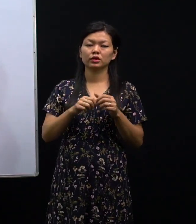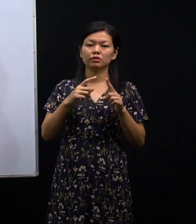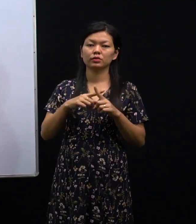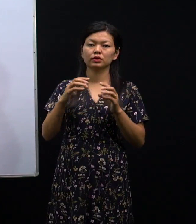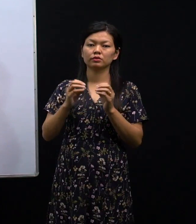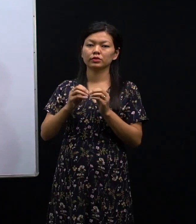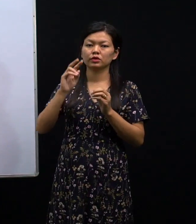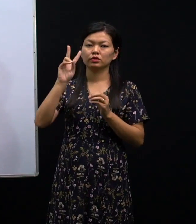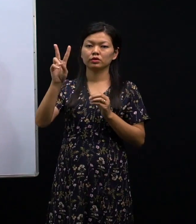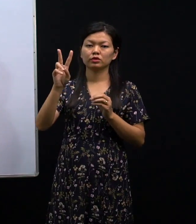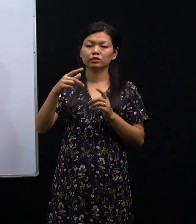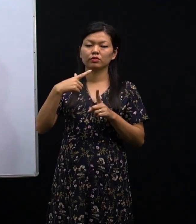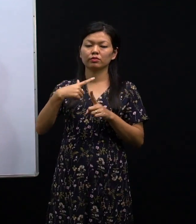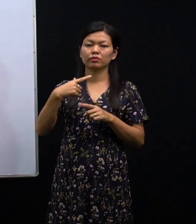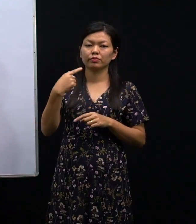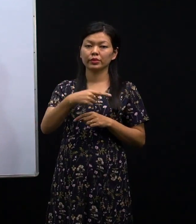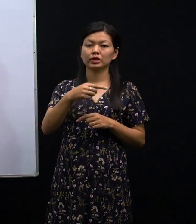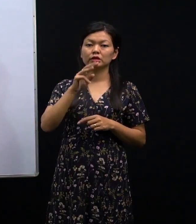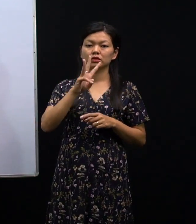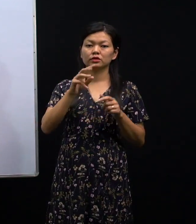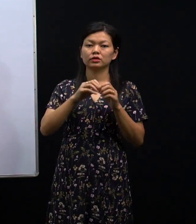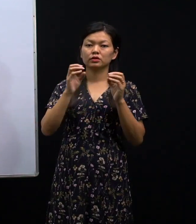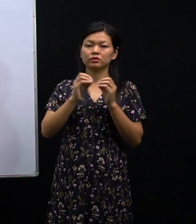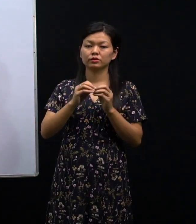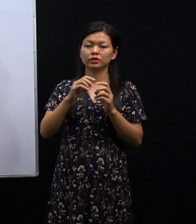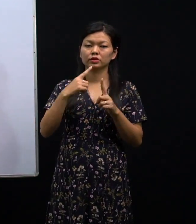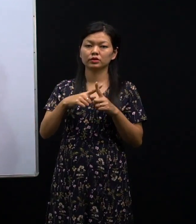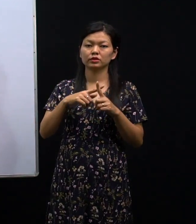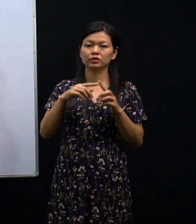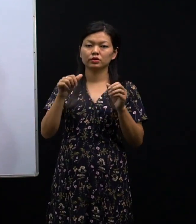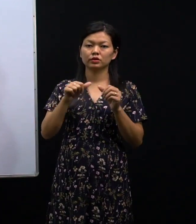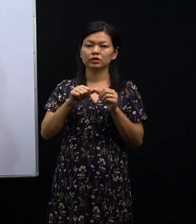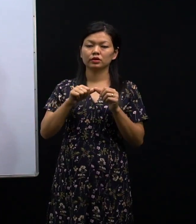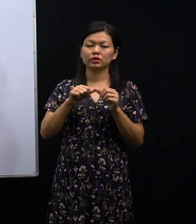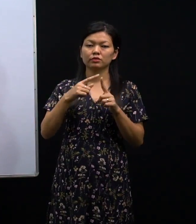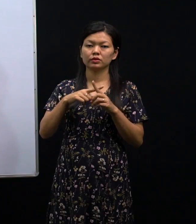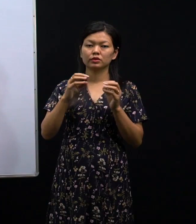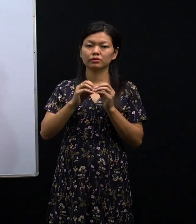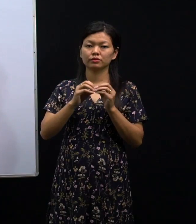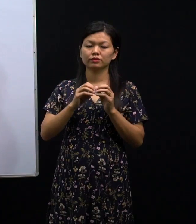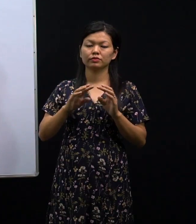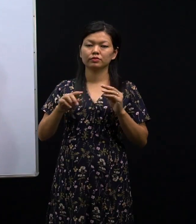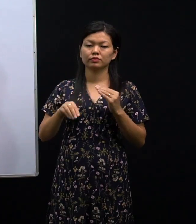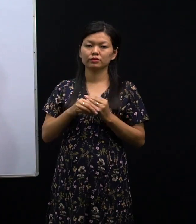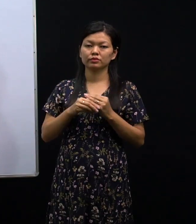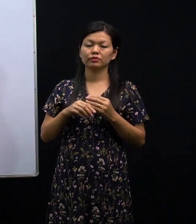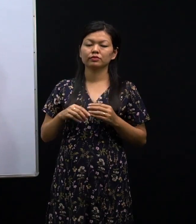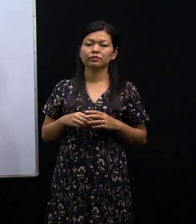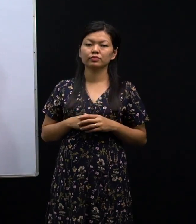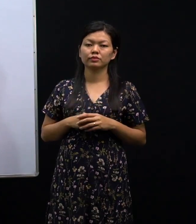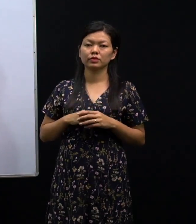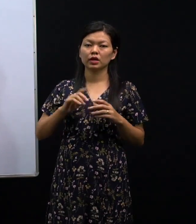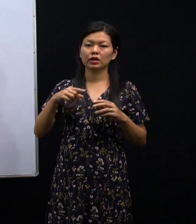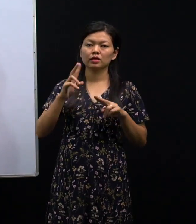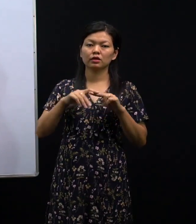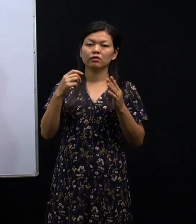cube minus 3ab into a plus b. That we can apply. Another formula,